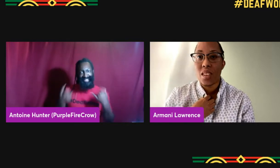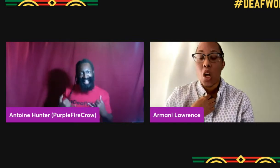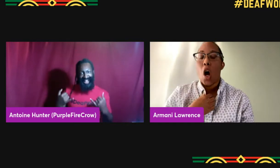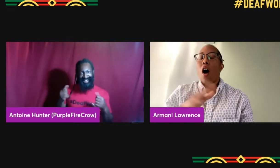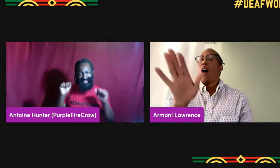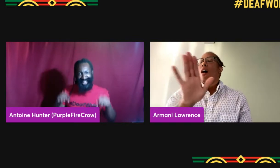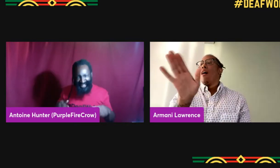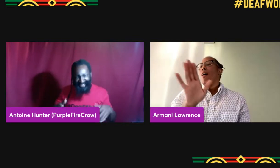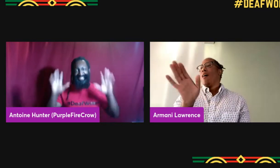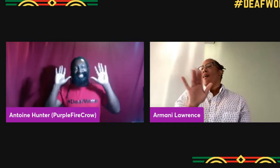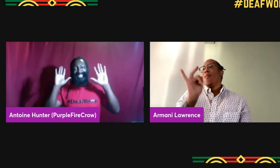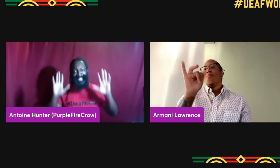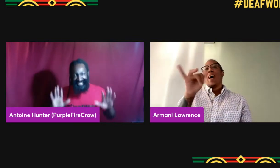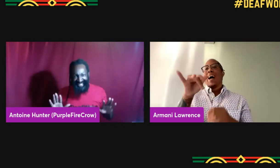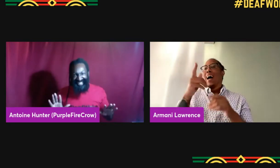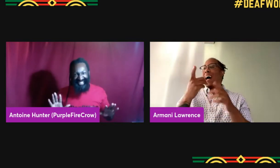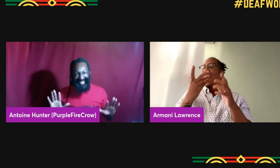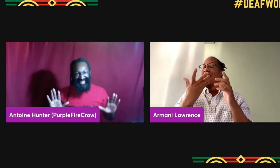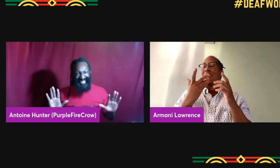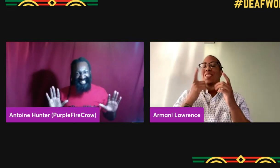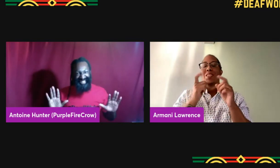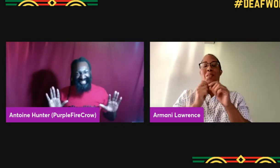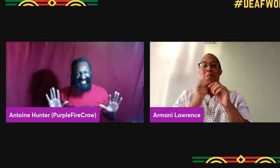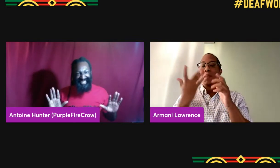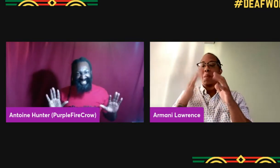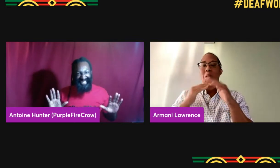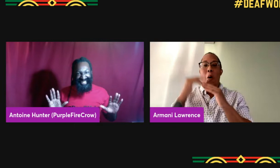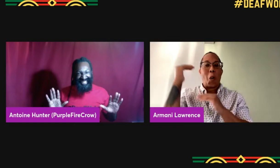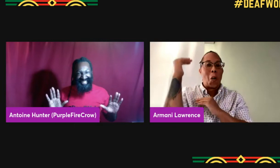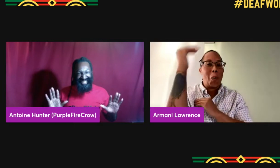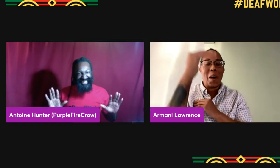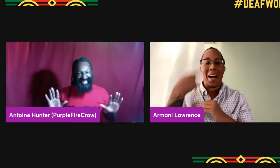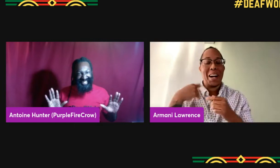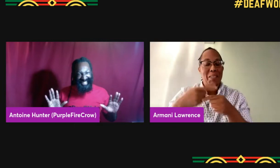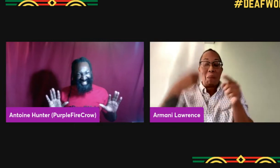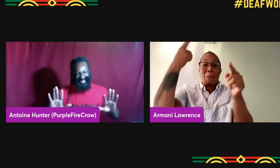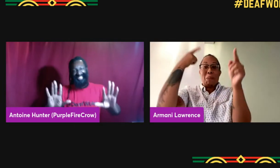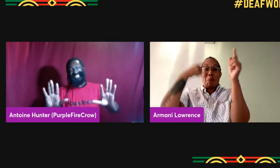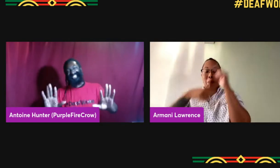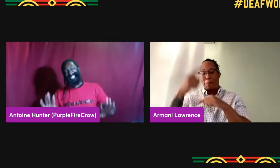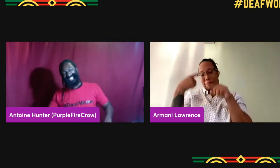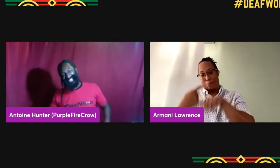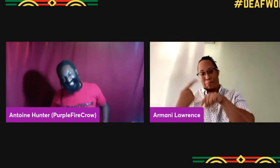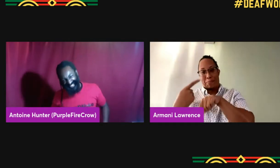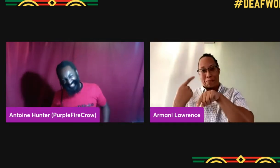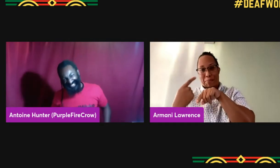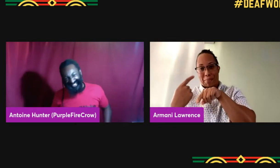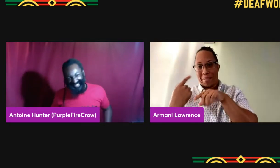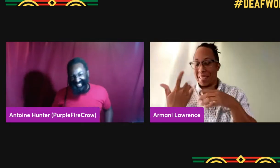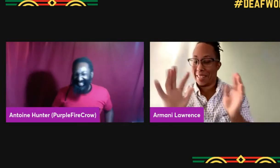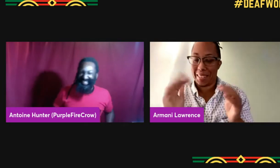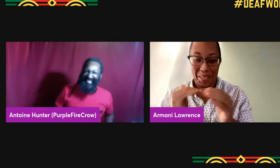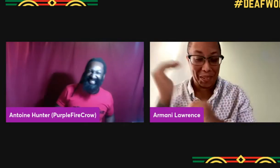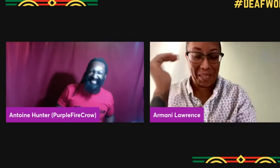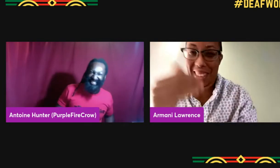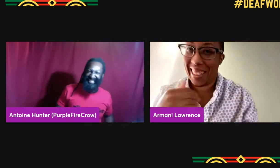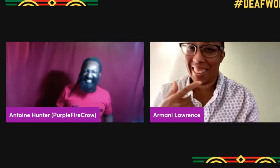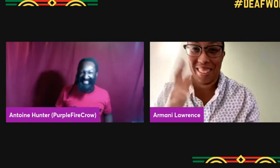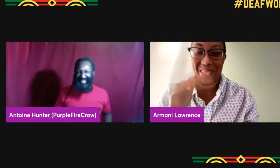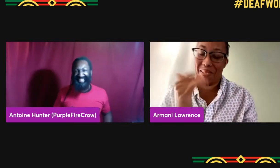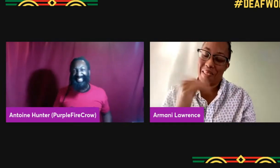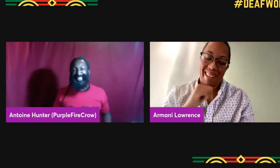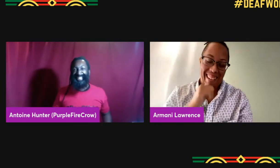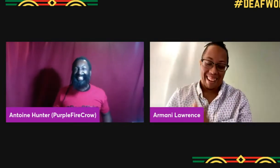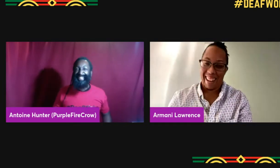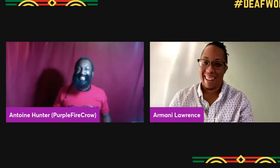You ready to do some backflips now? Oh, no. That might be too much to go back. I